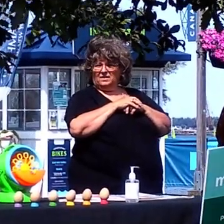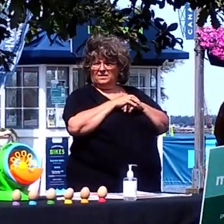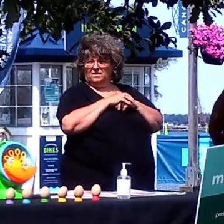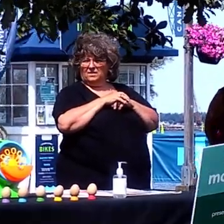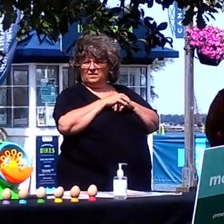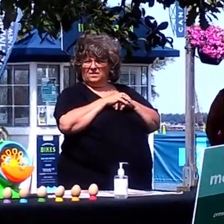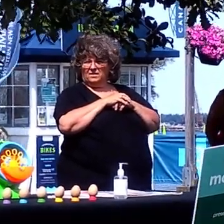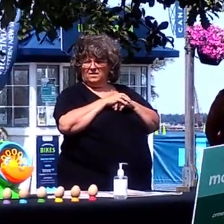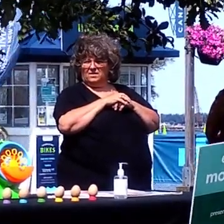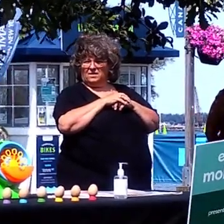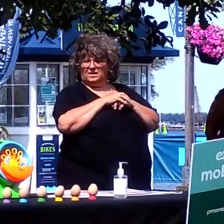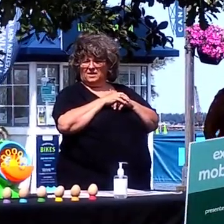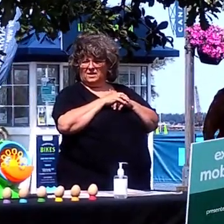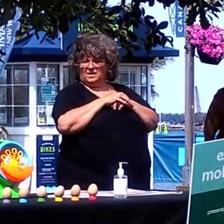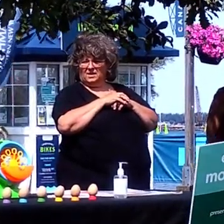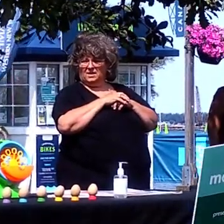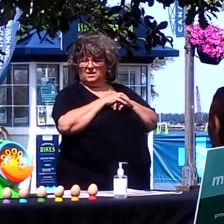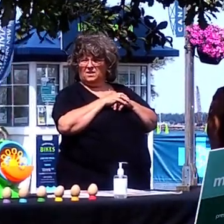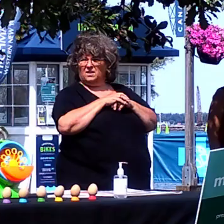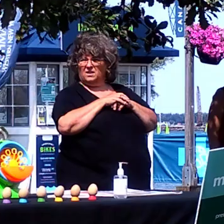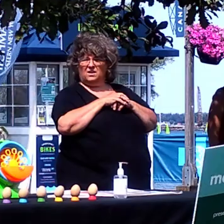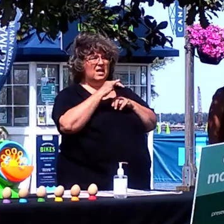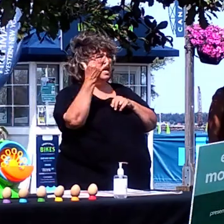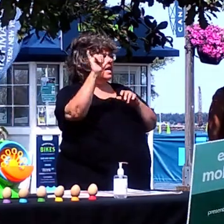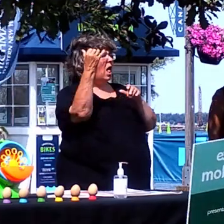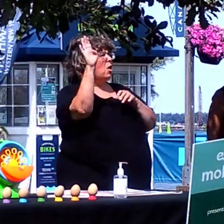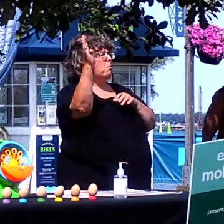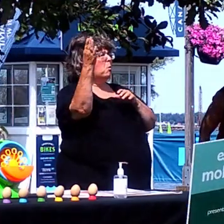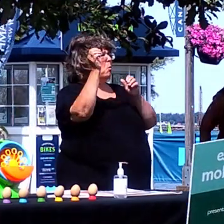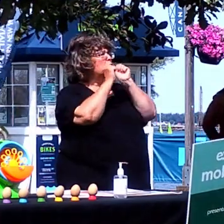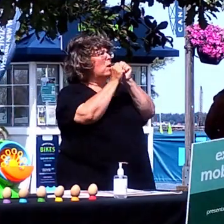red and blue. How about yellow and blue?